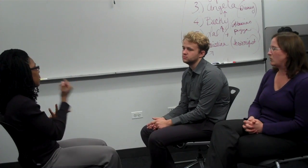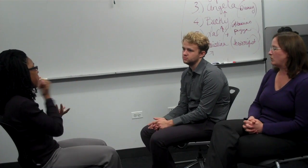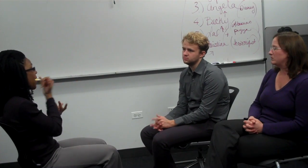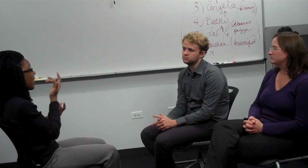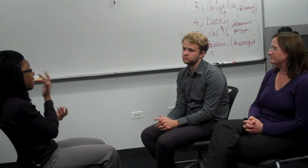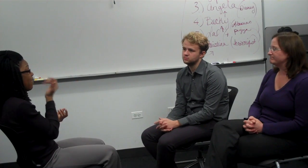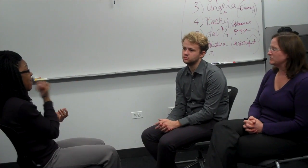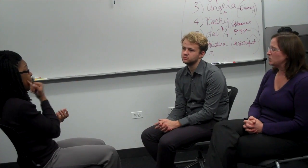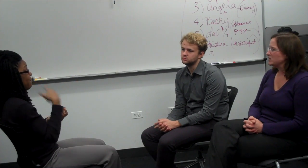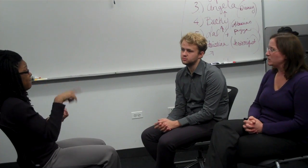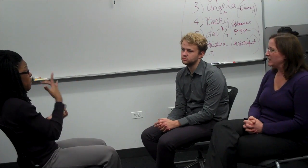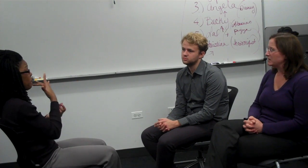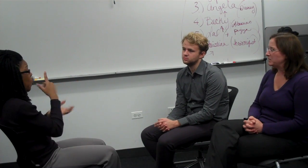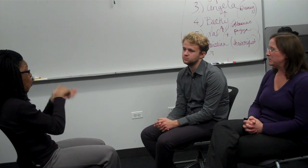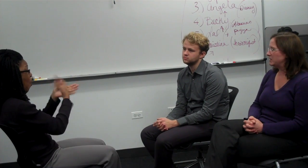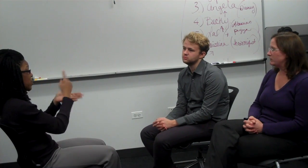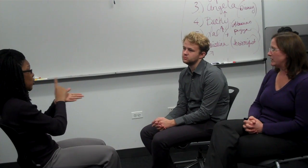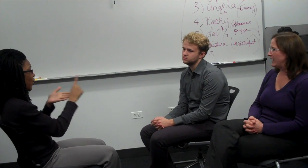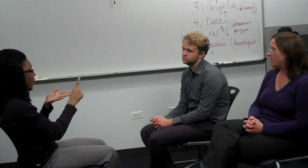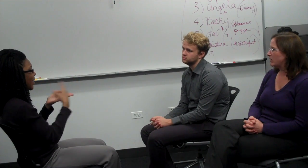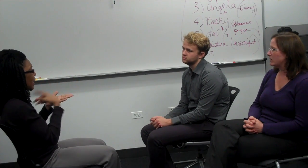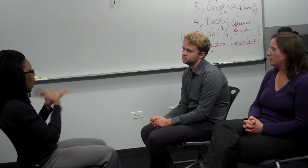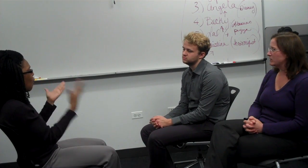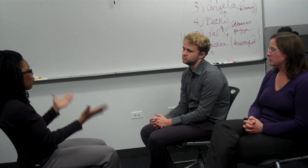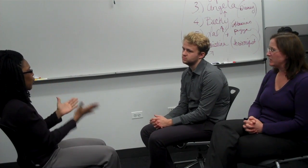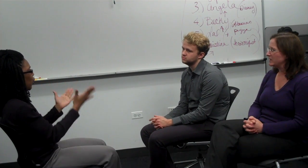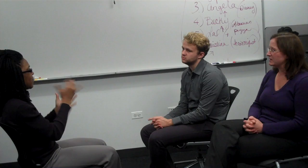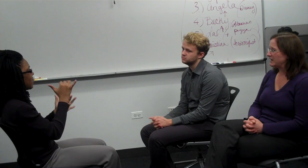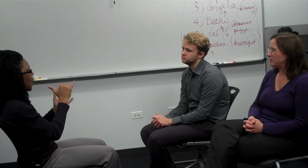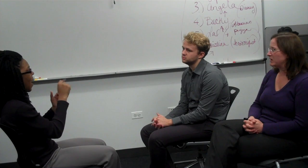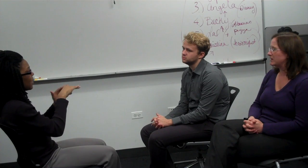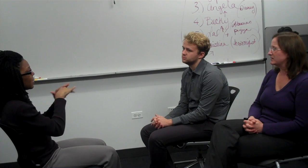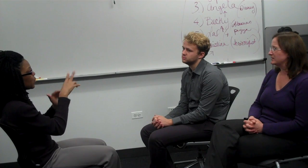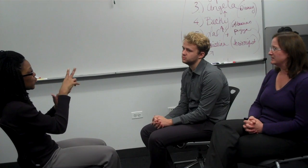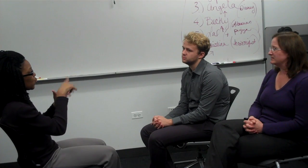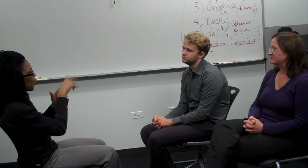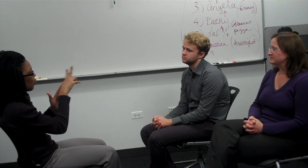So twice a week, maybe for an hour, once a week, an hour.